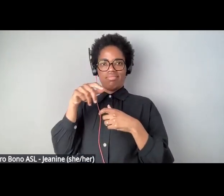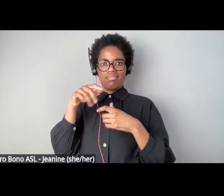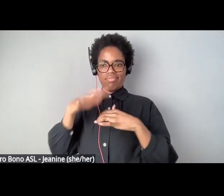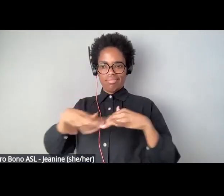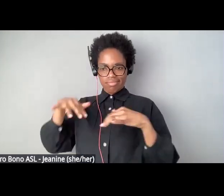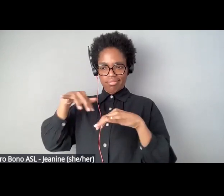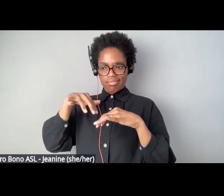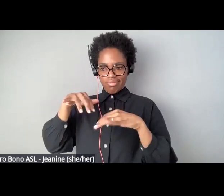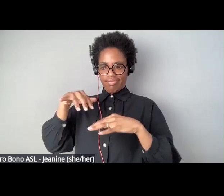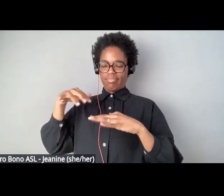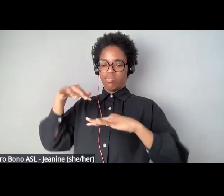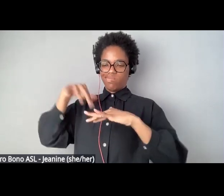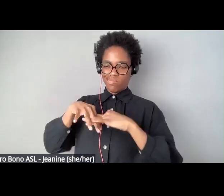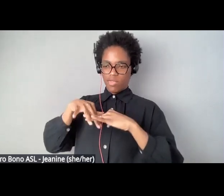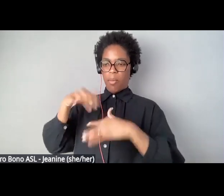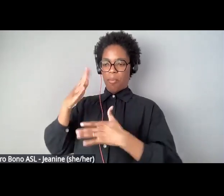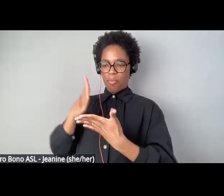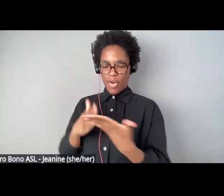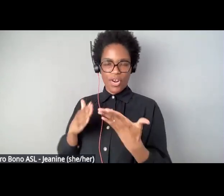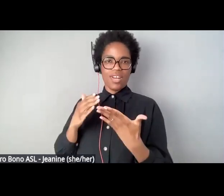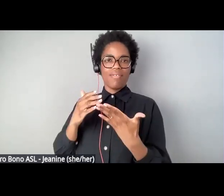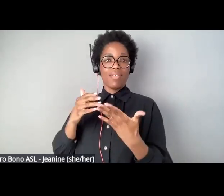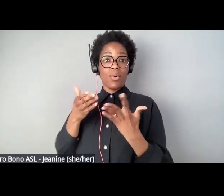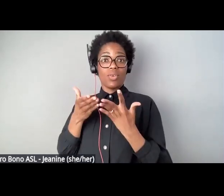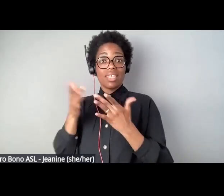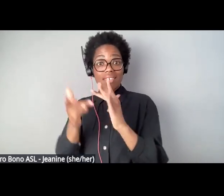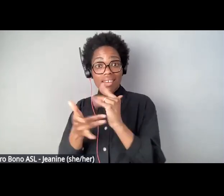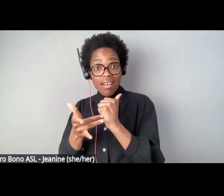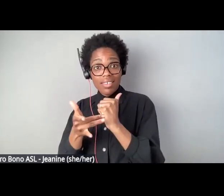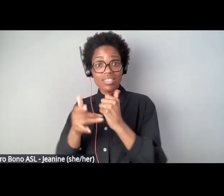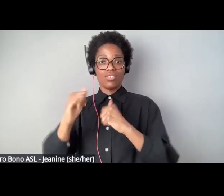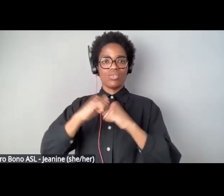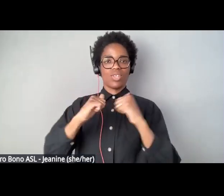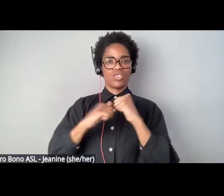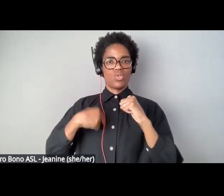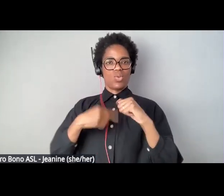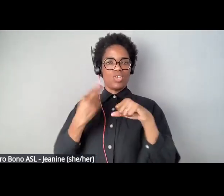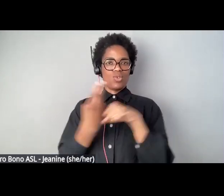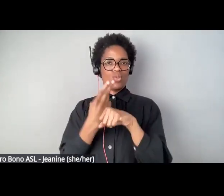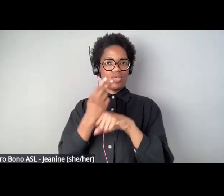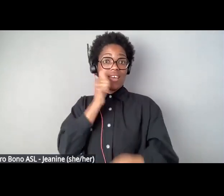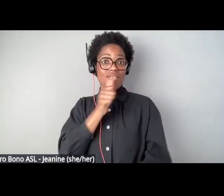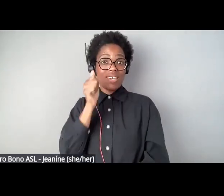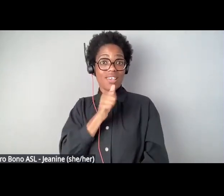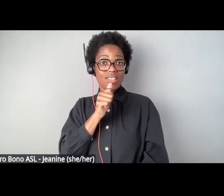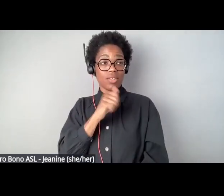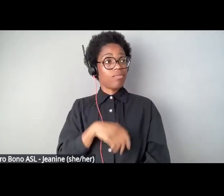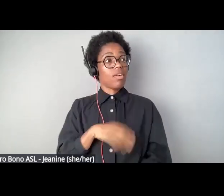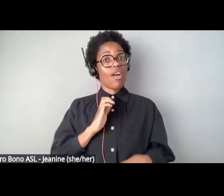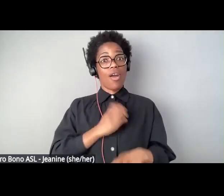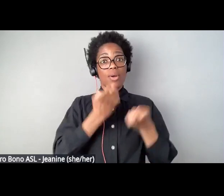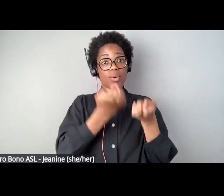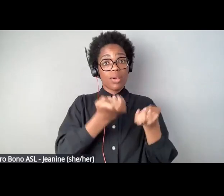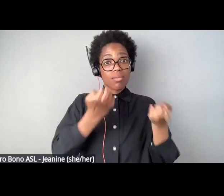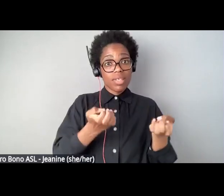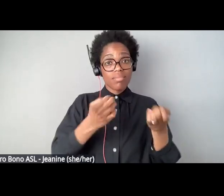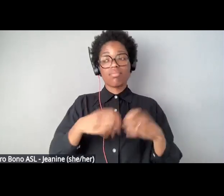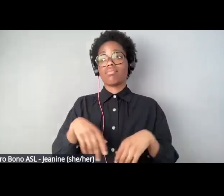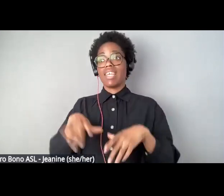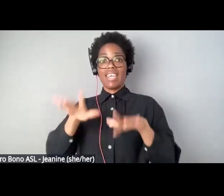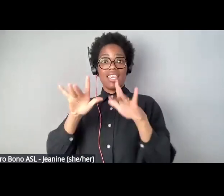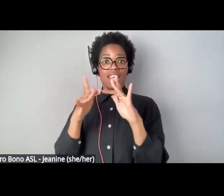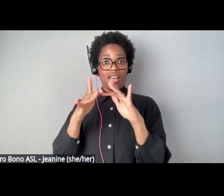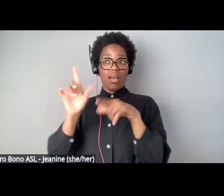ways of thinking we use every day. We are using equipment and high-speed internet not available in many Indigenous communities.